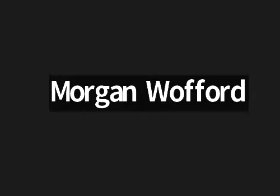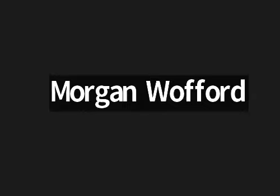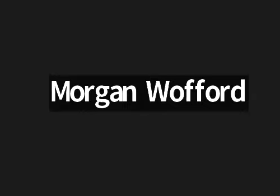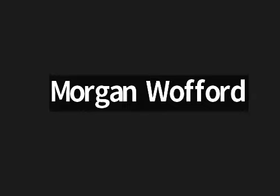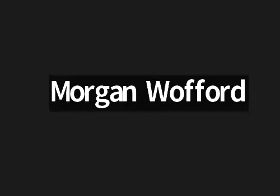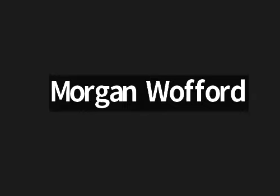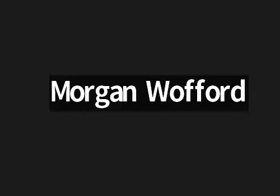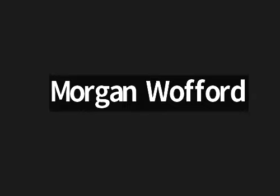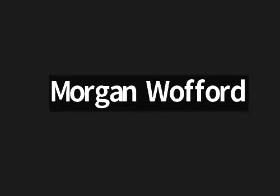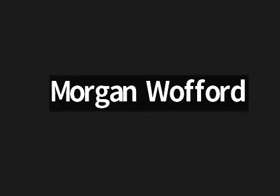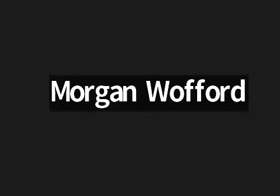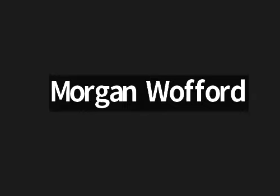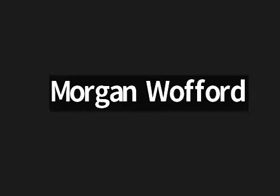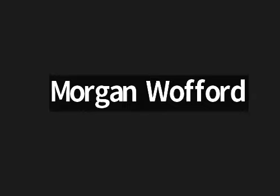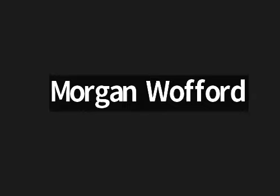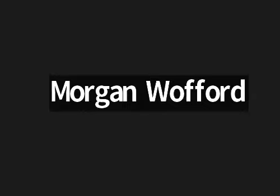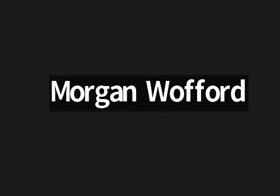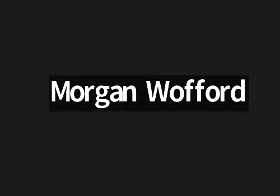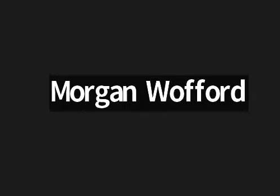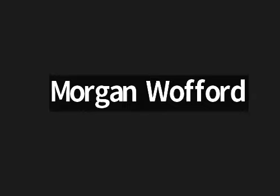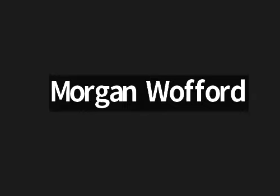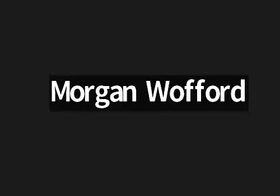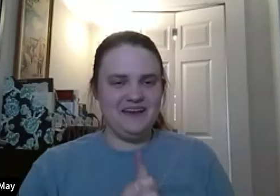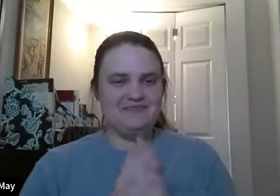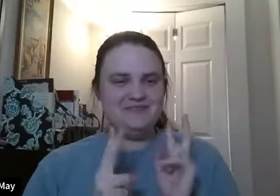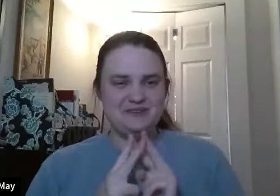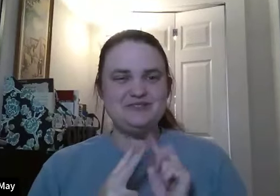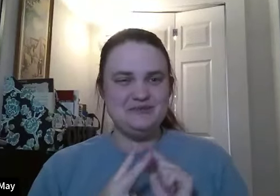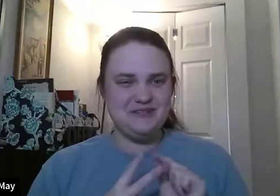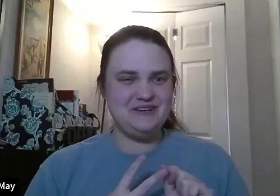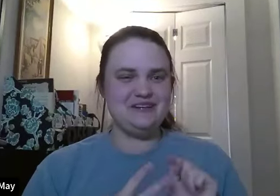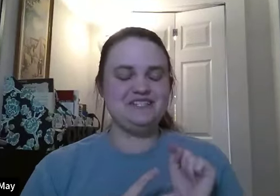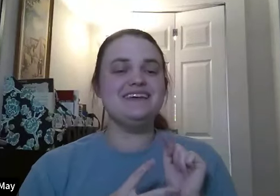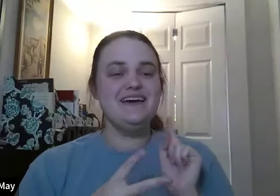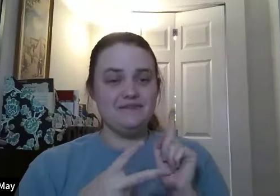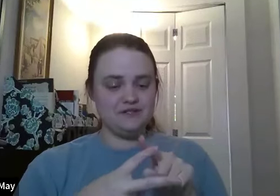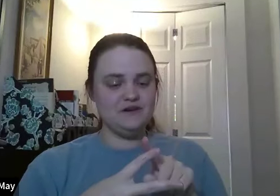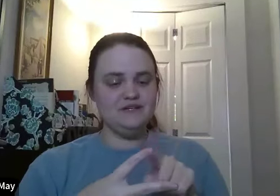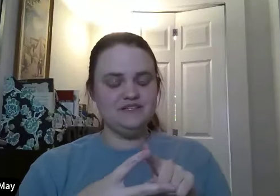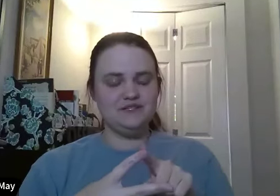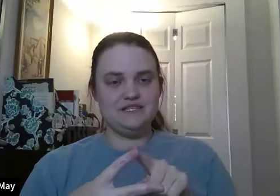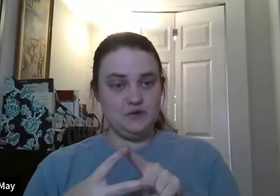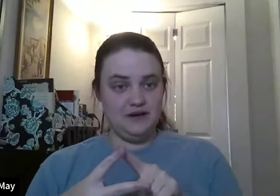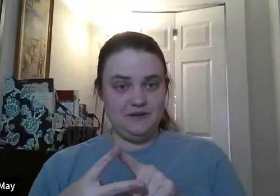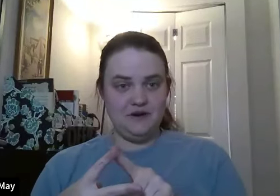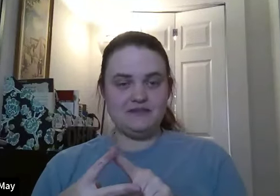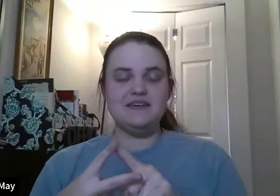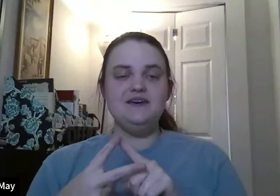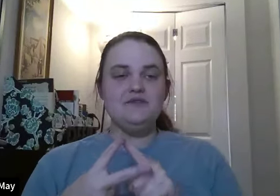far out or do you finger spell great and stuff like that? Okay, those are 2 really good questions. The first one I'm going to do is the great grandparents. For